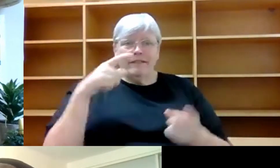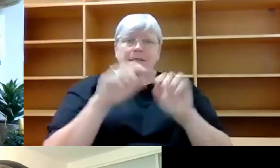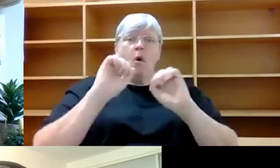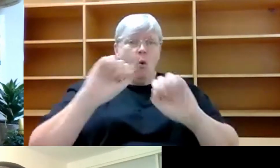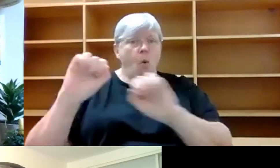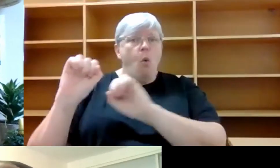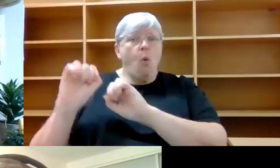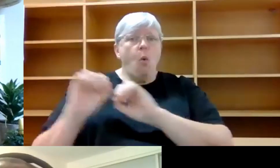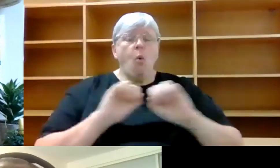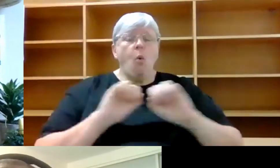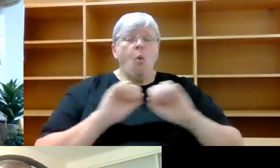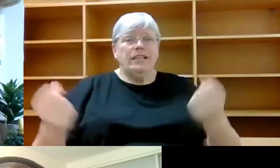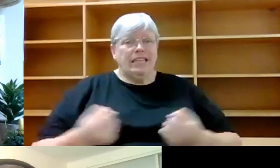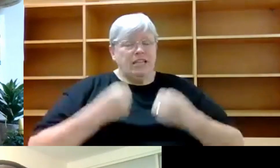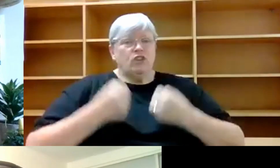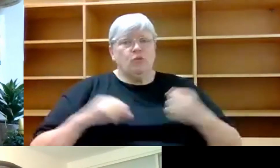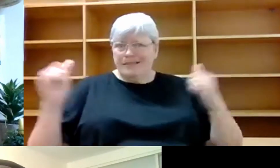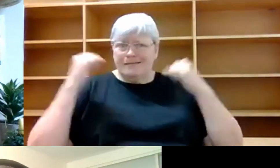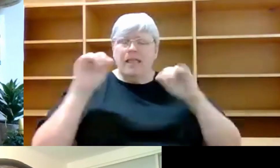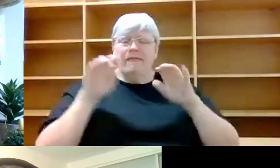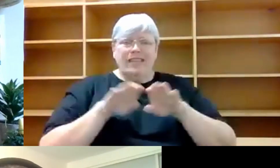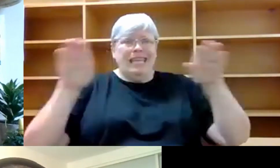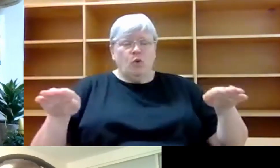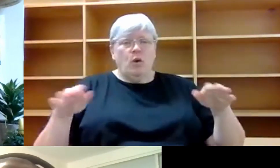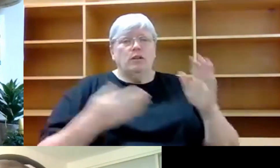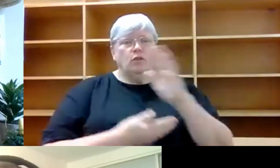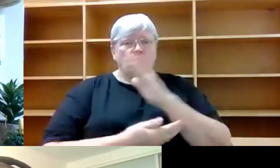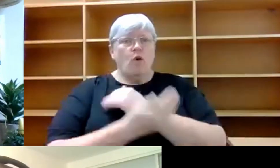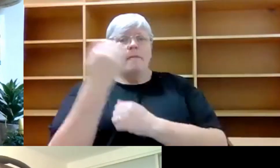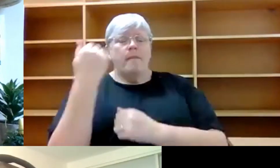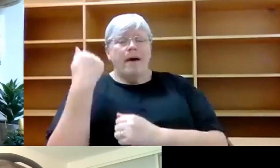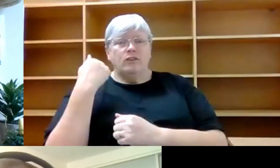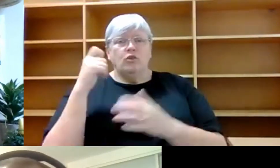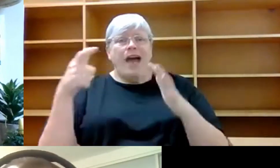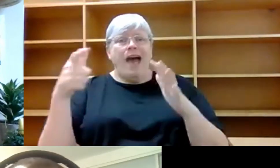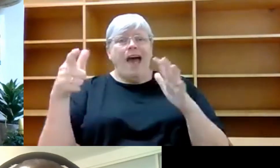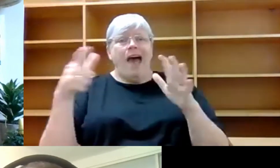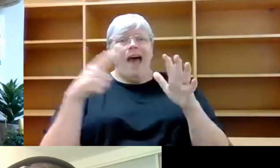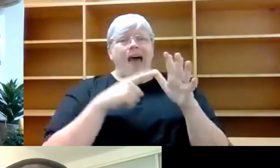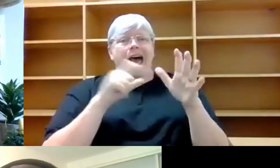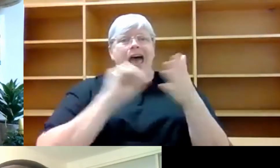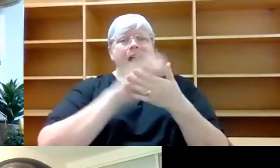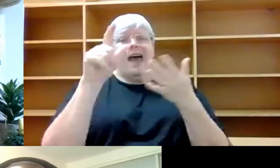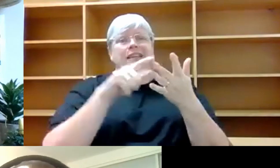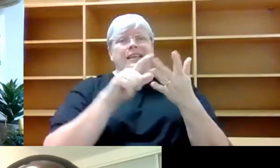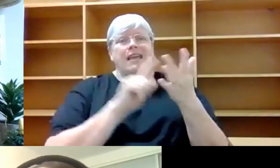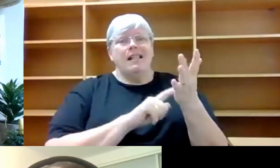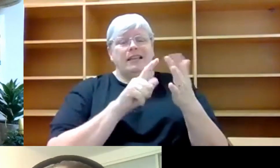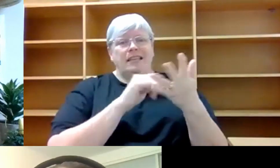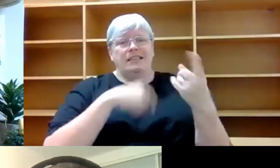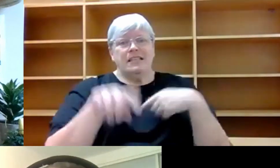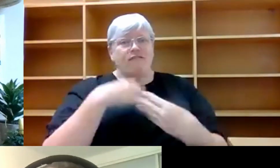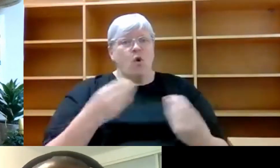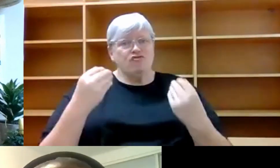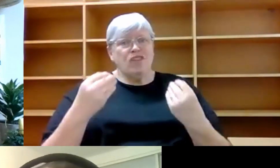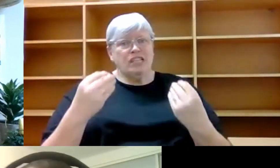should be celebrated equally. I mean, you could go back to Achilles and Hector of Greece